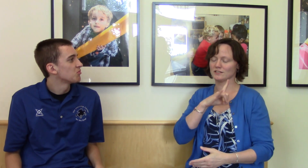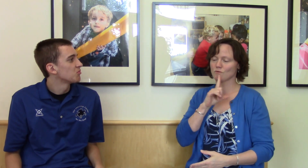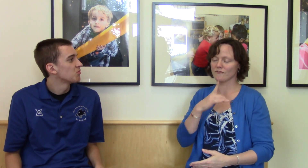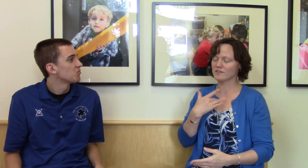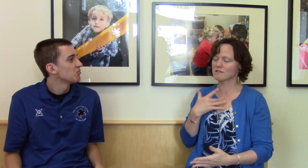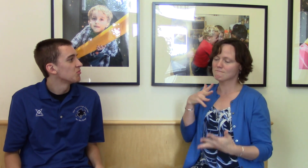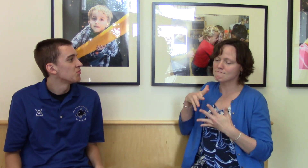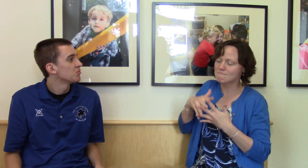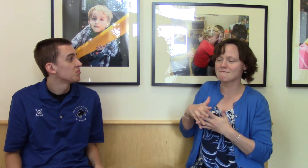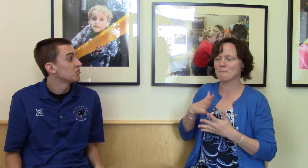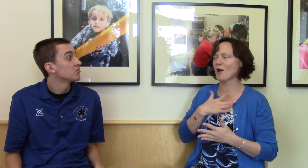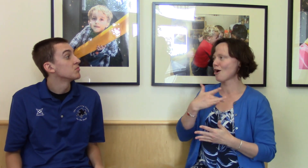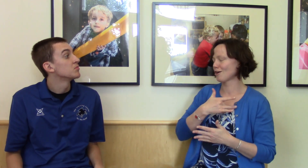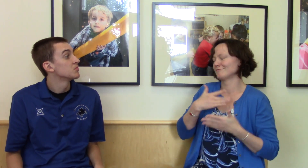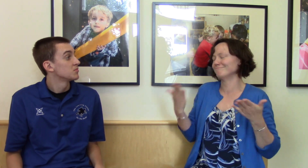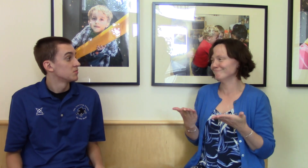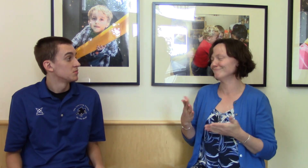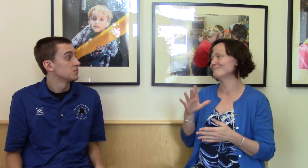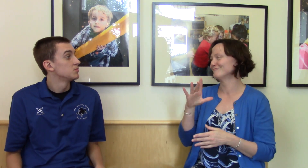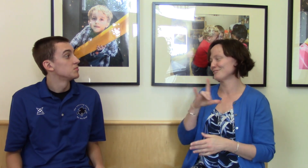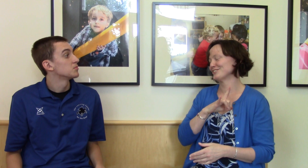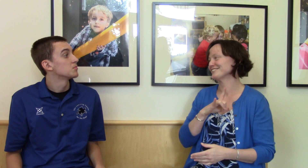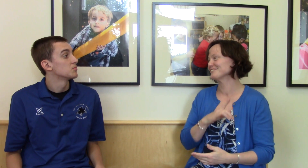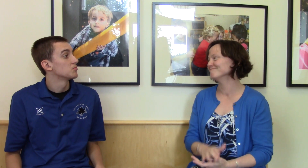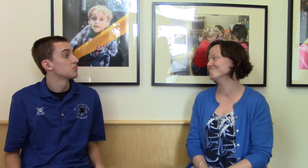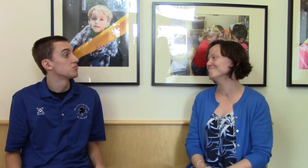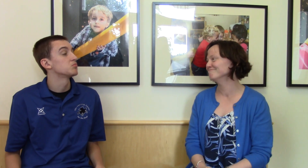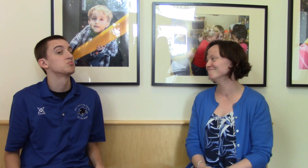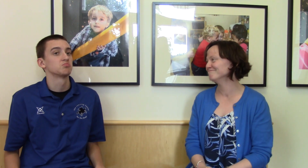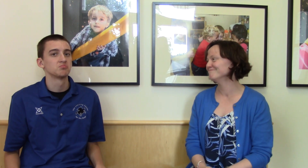I love the community here at the Learning Center. It is near and dear to my heart.